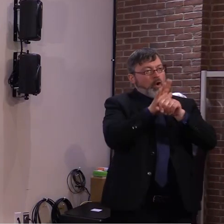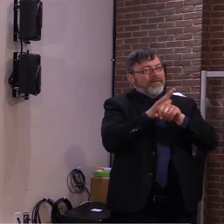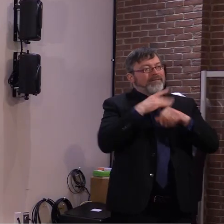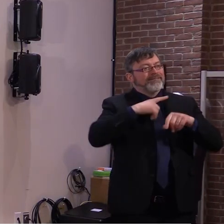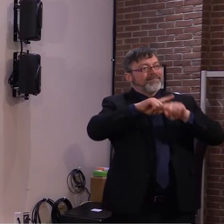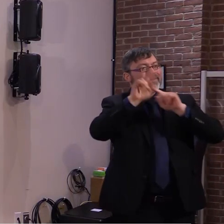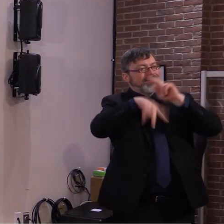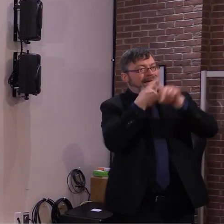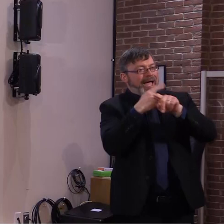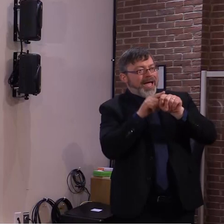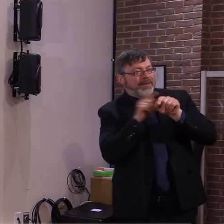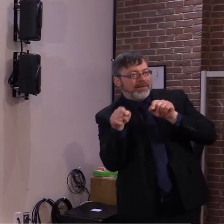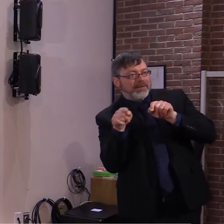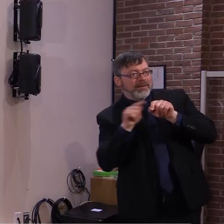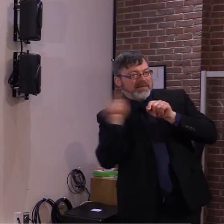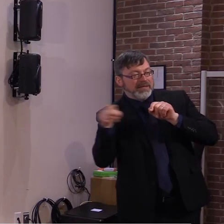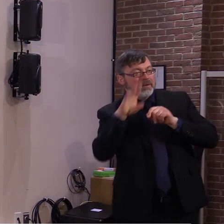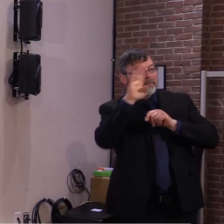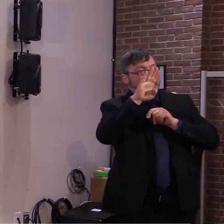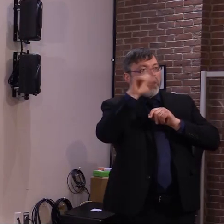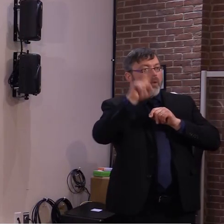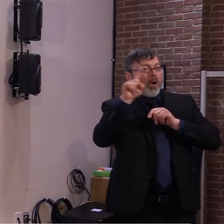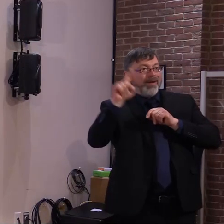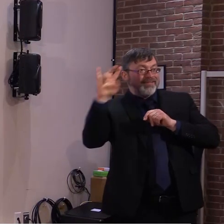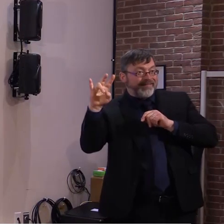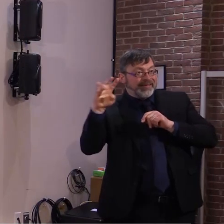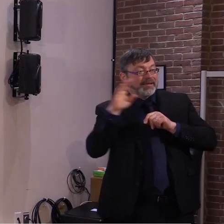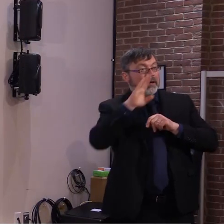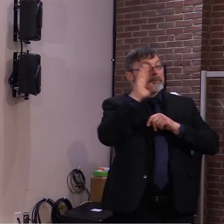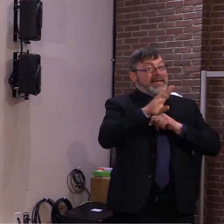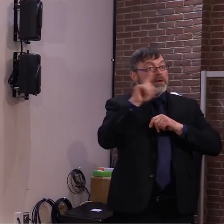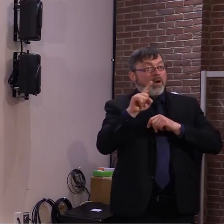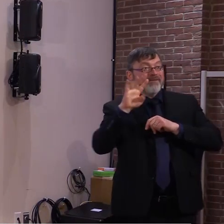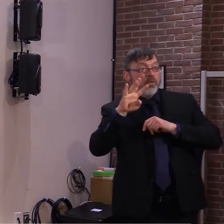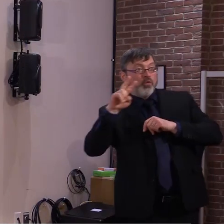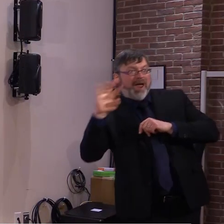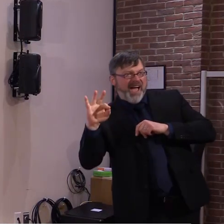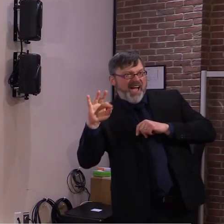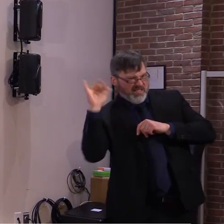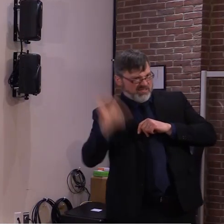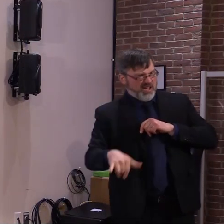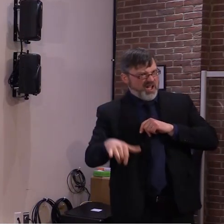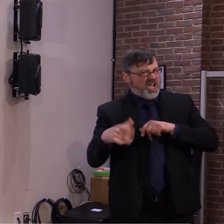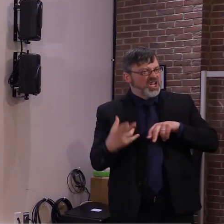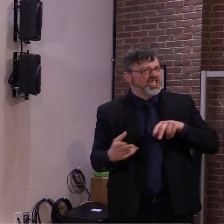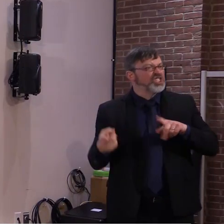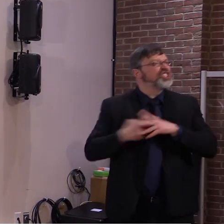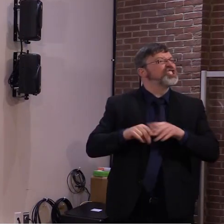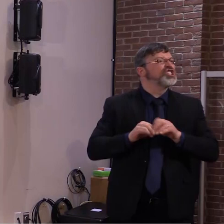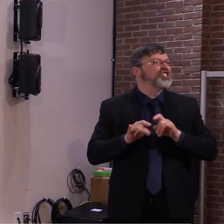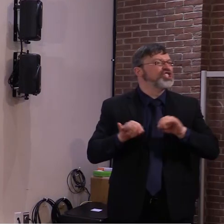B117 in Chittenden, Franklin, Rutland, Caledonia, and Windham, and